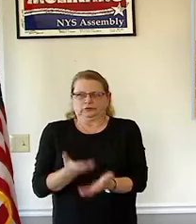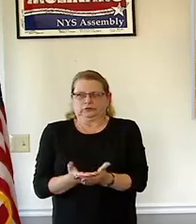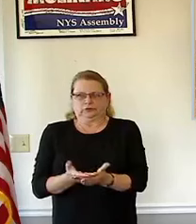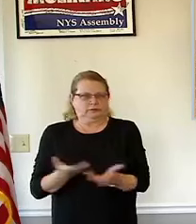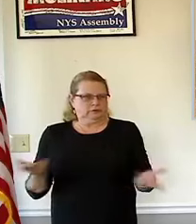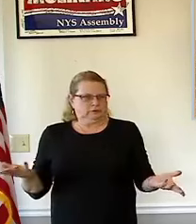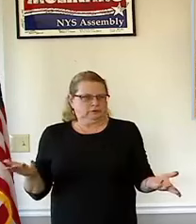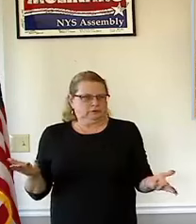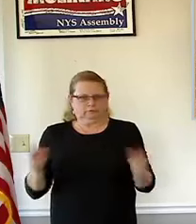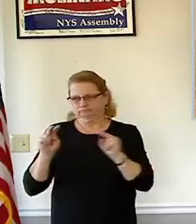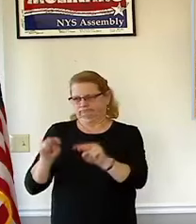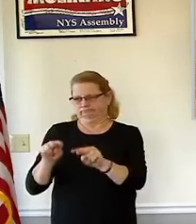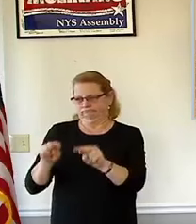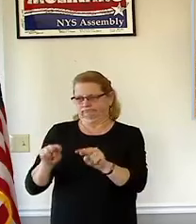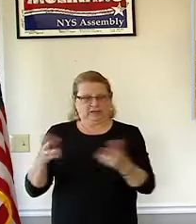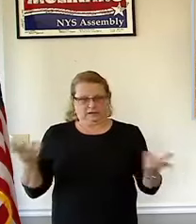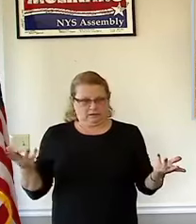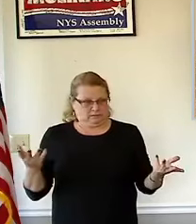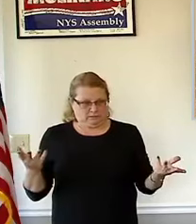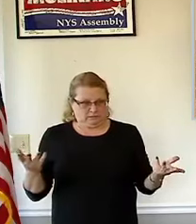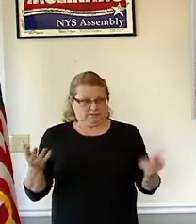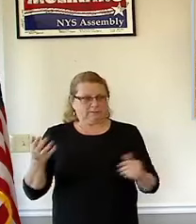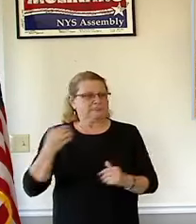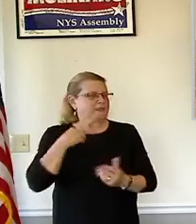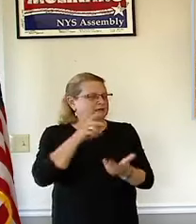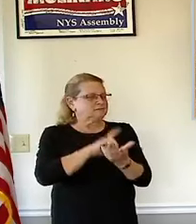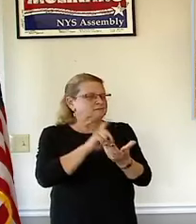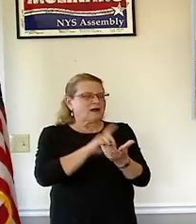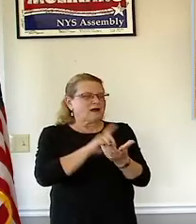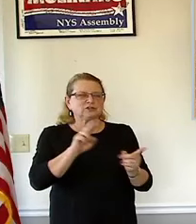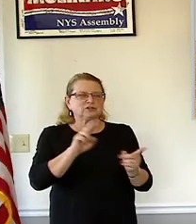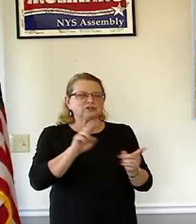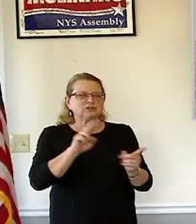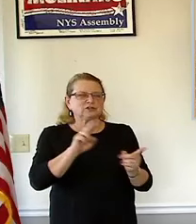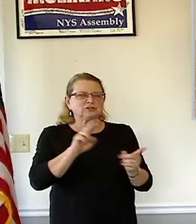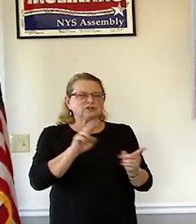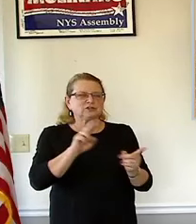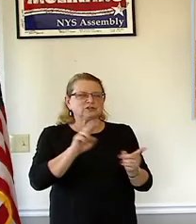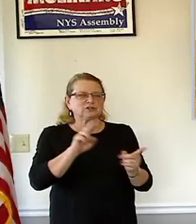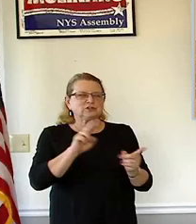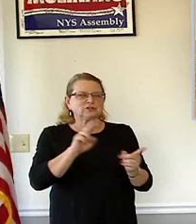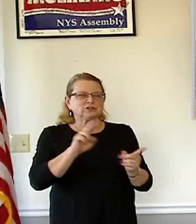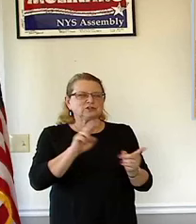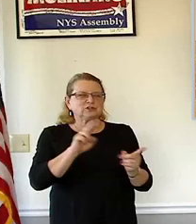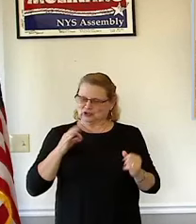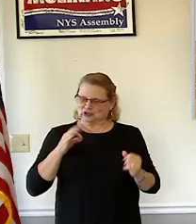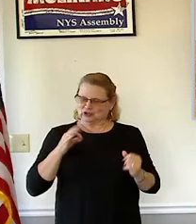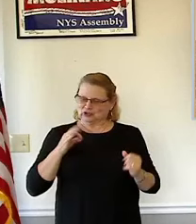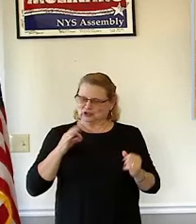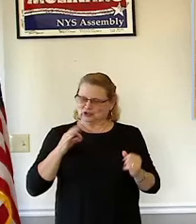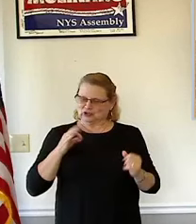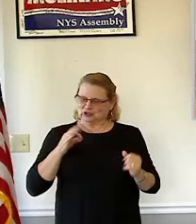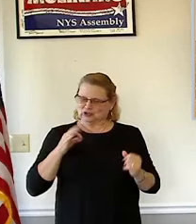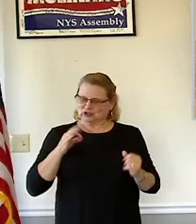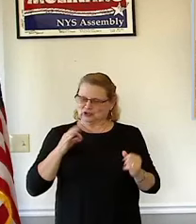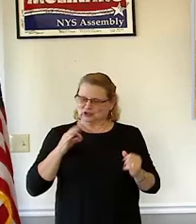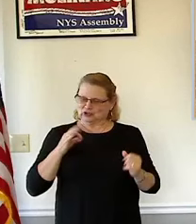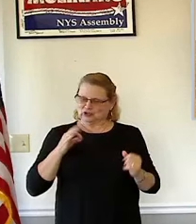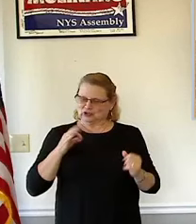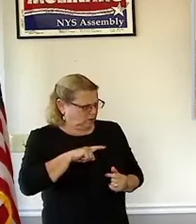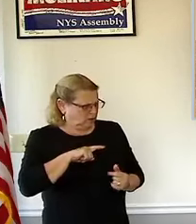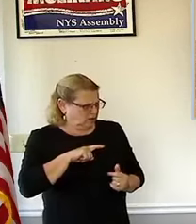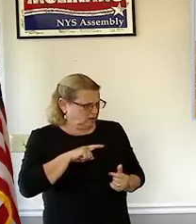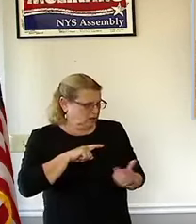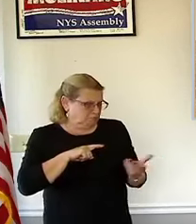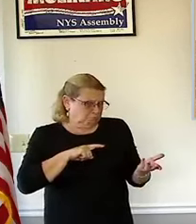any particular way. And we have Dr. Anil Wythian on the call. Dr. Wythian is our Commissioner of Health. Dr. Wythian, we wouldn't know